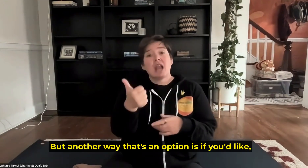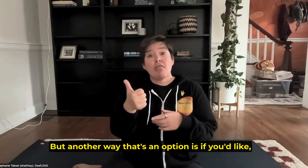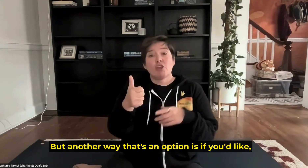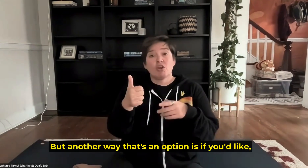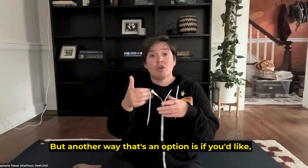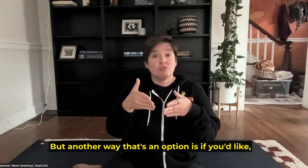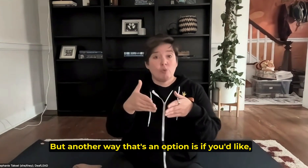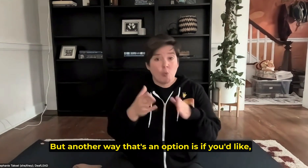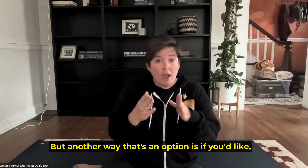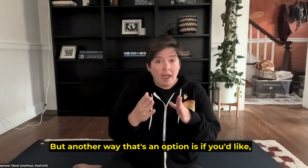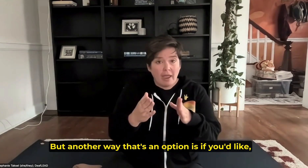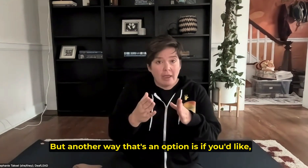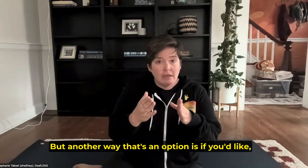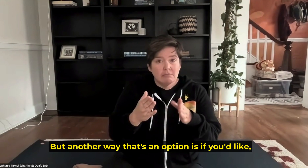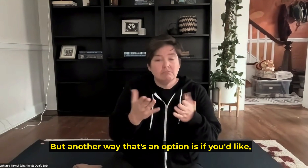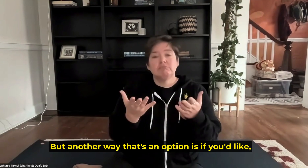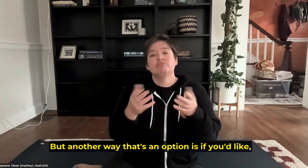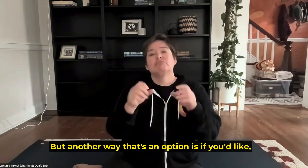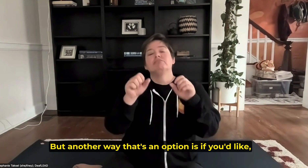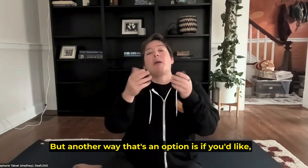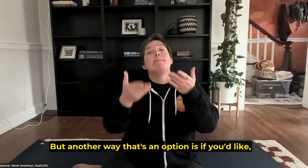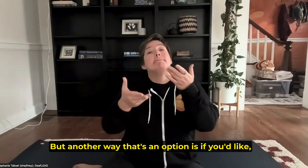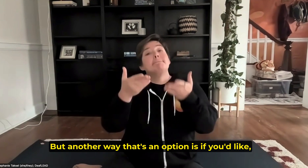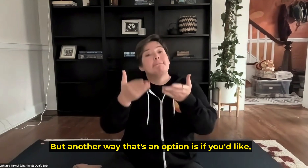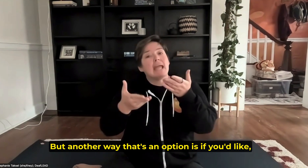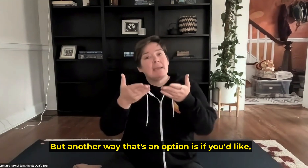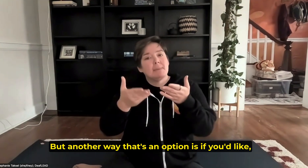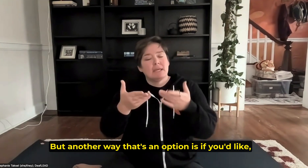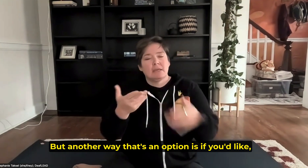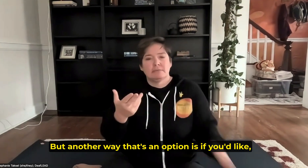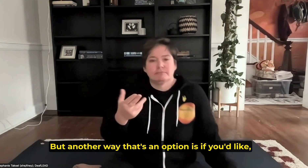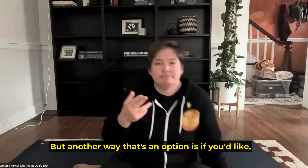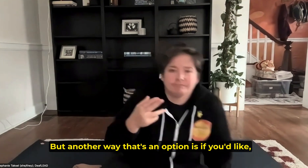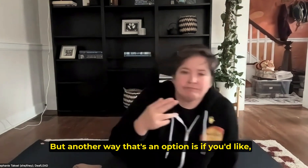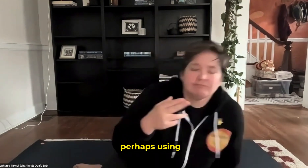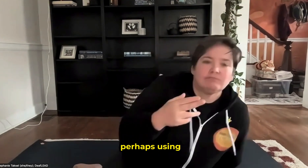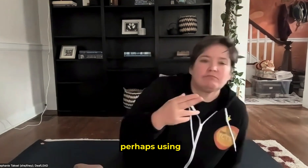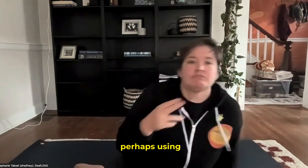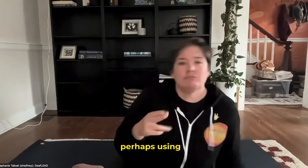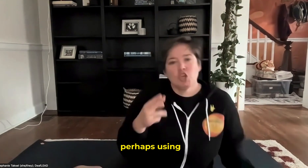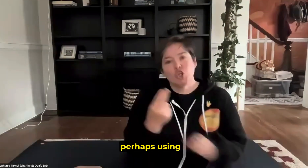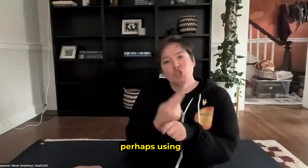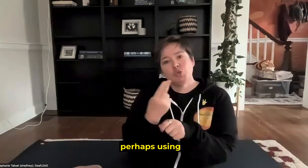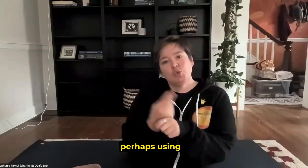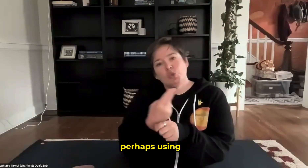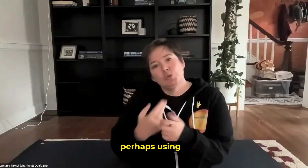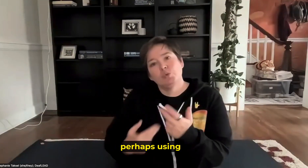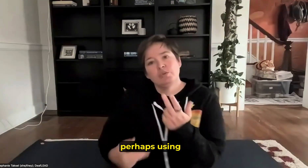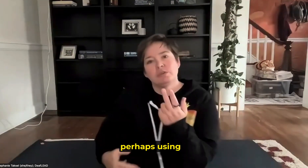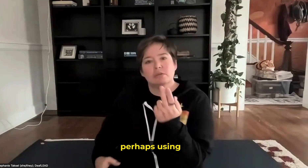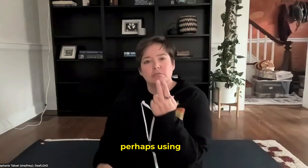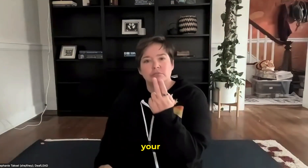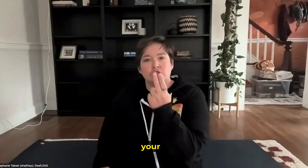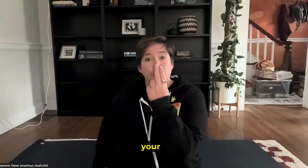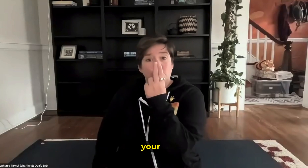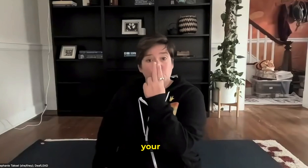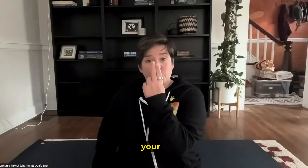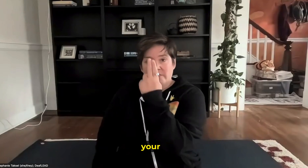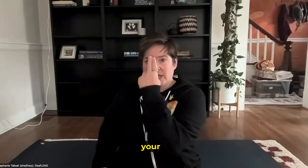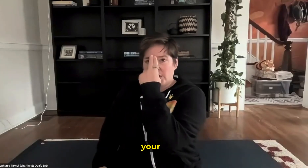But another way that's an option is, if you'd like, perhaps using your